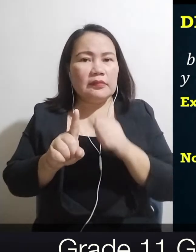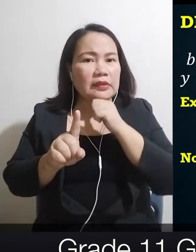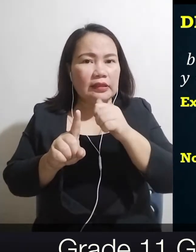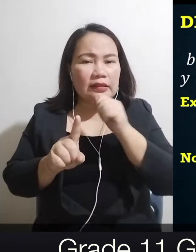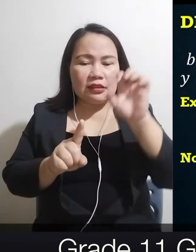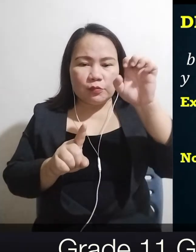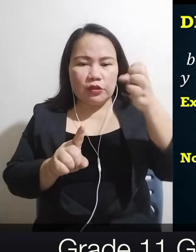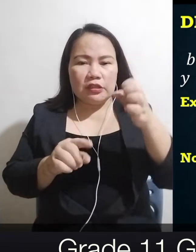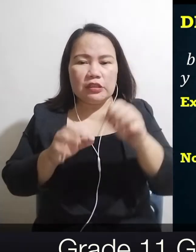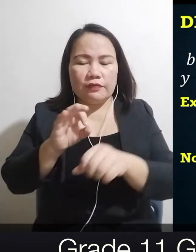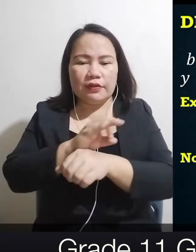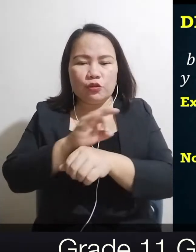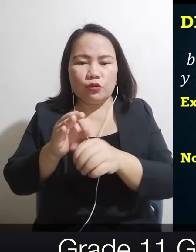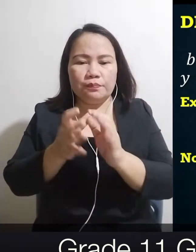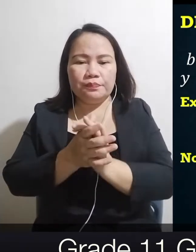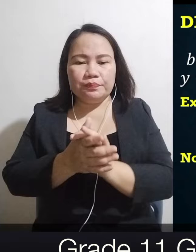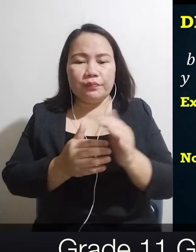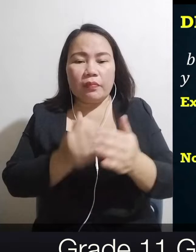exponential function.